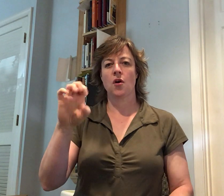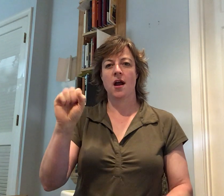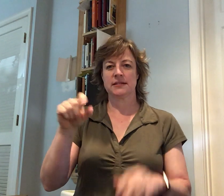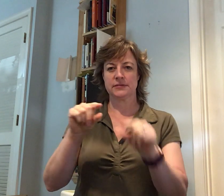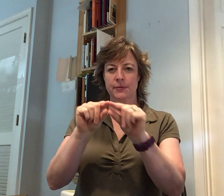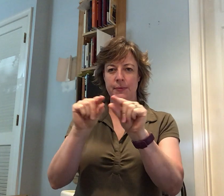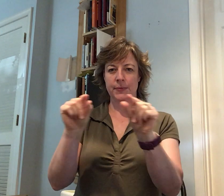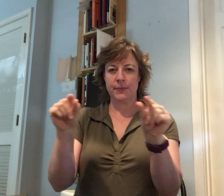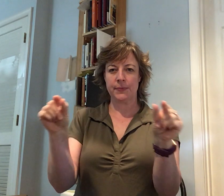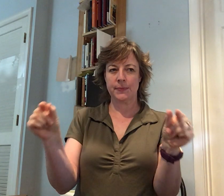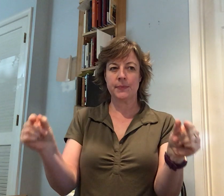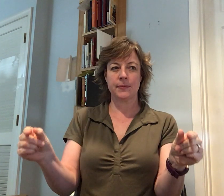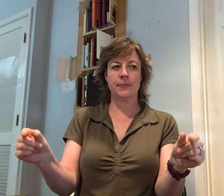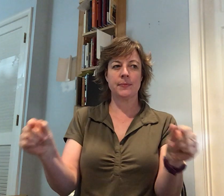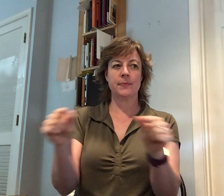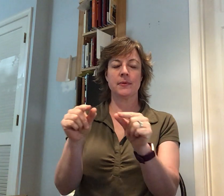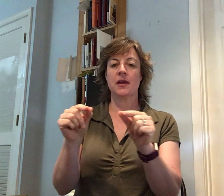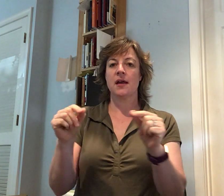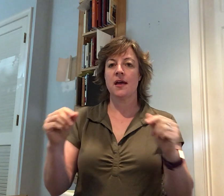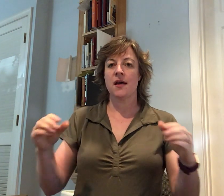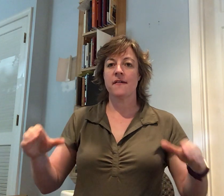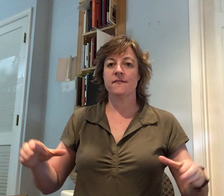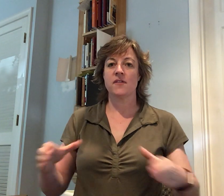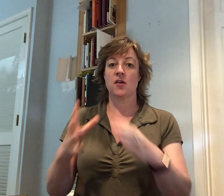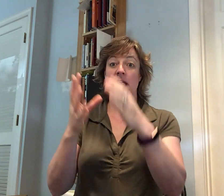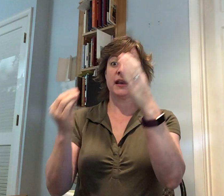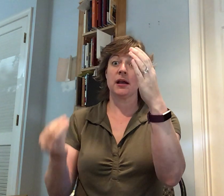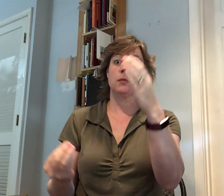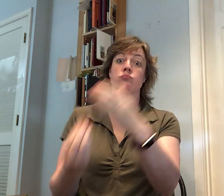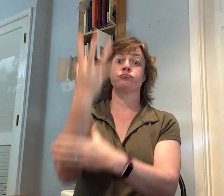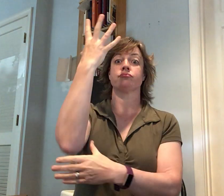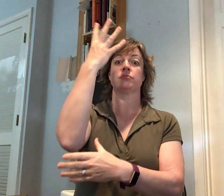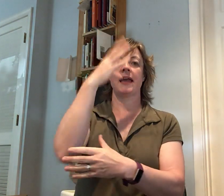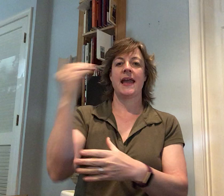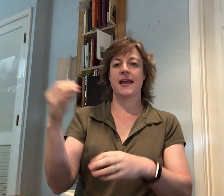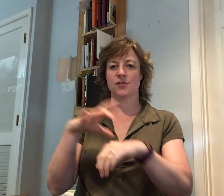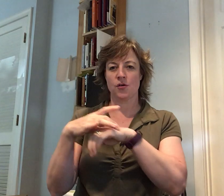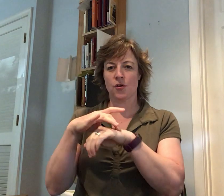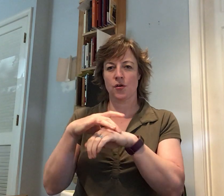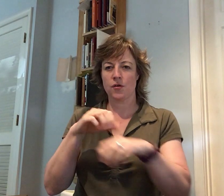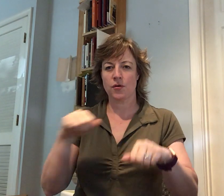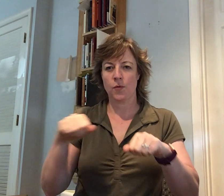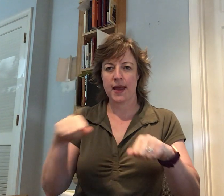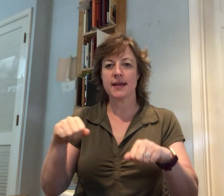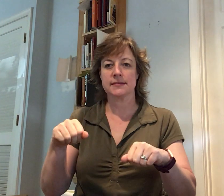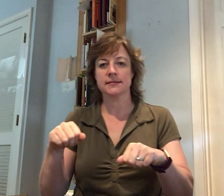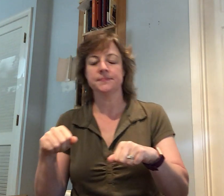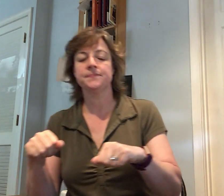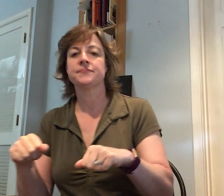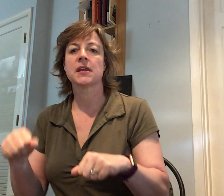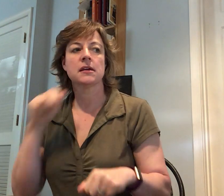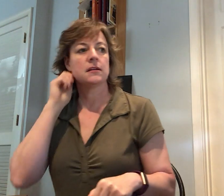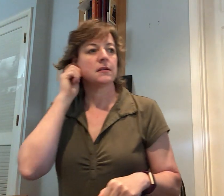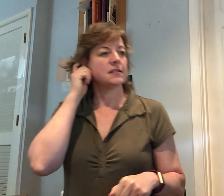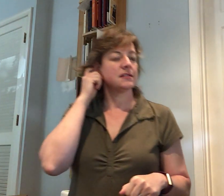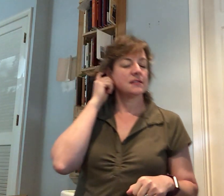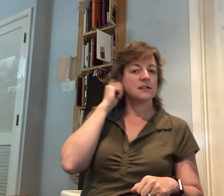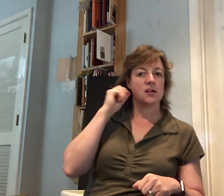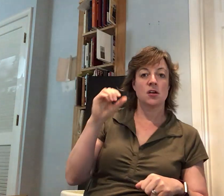volcanic eruptions and earthquakes. The Earth's crust is located below the ground on which we